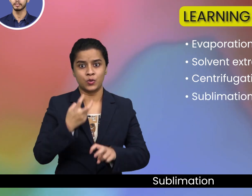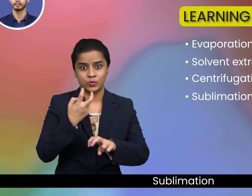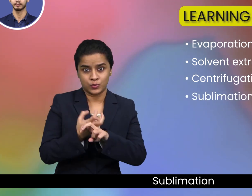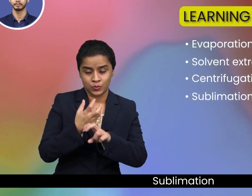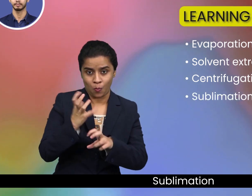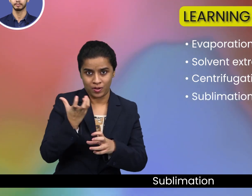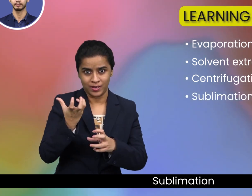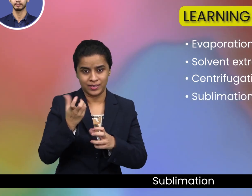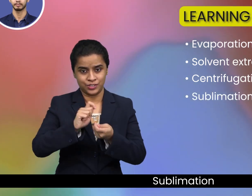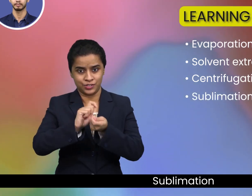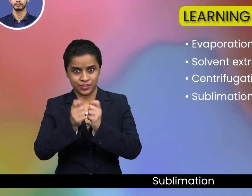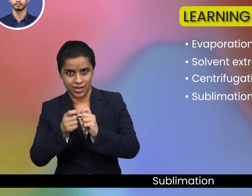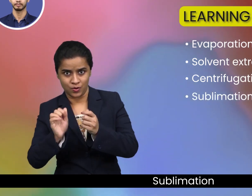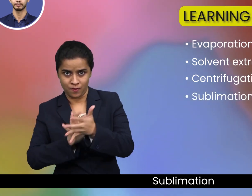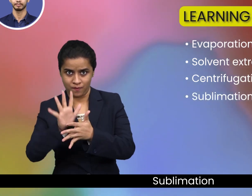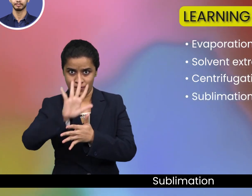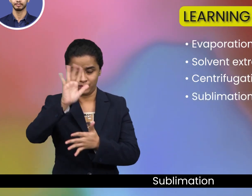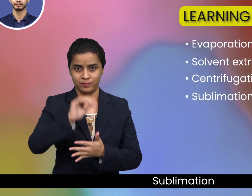sublimation,